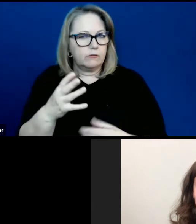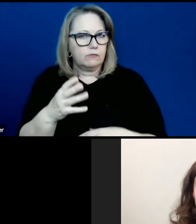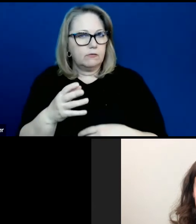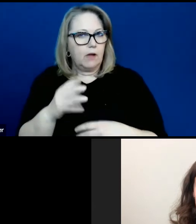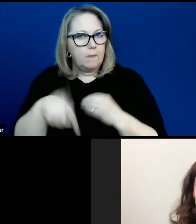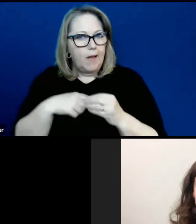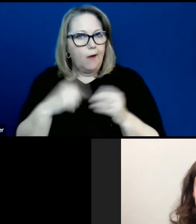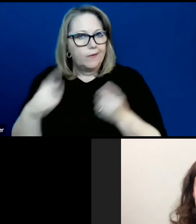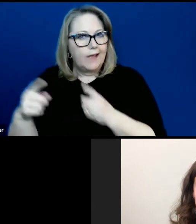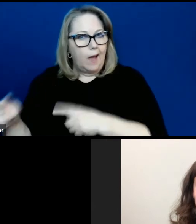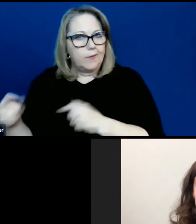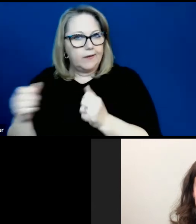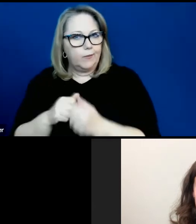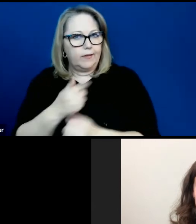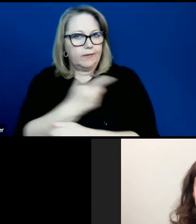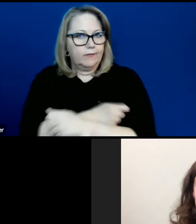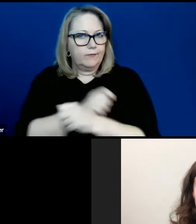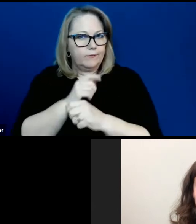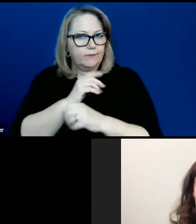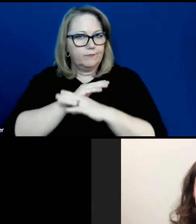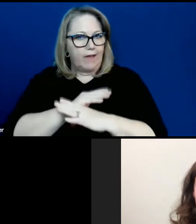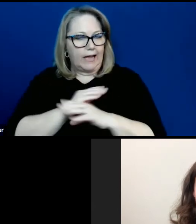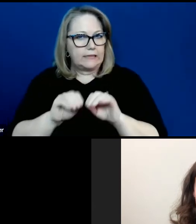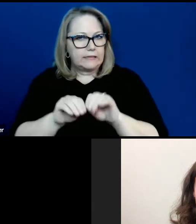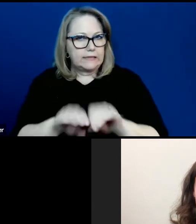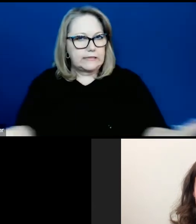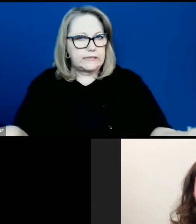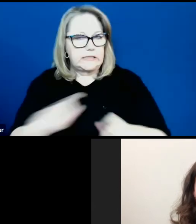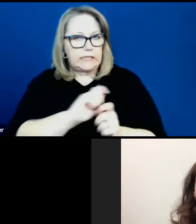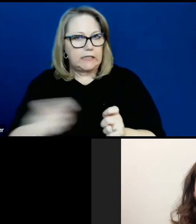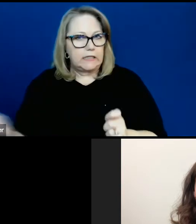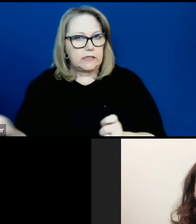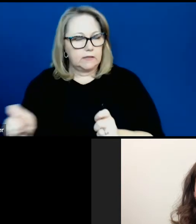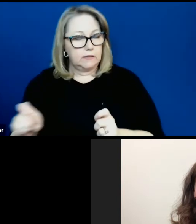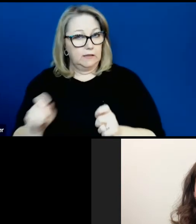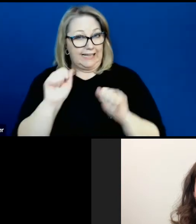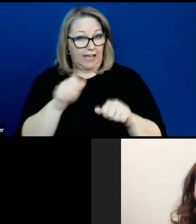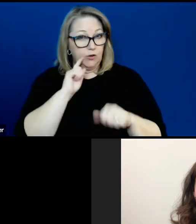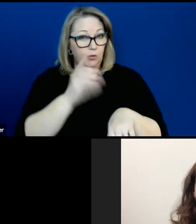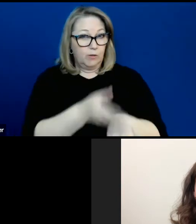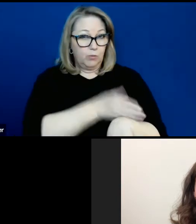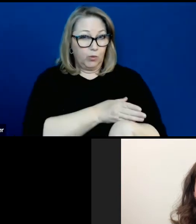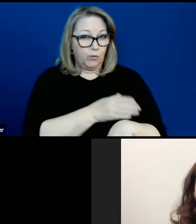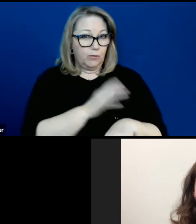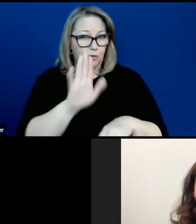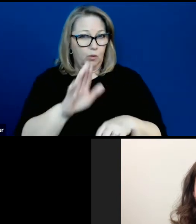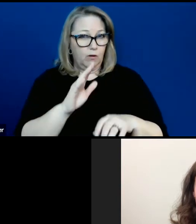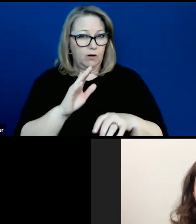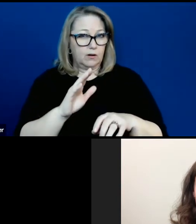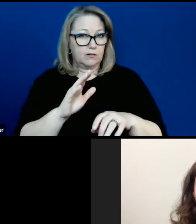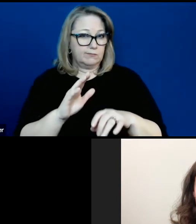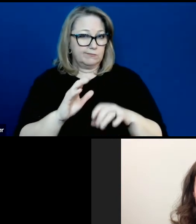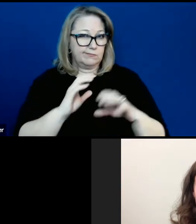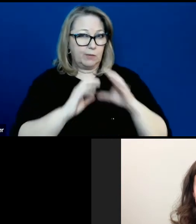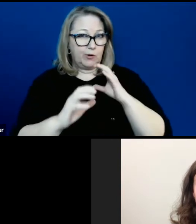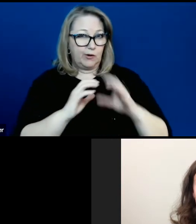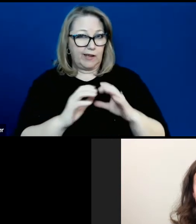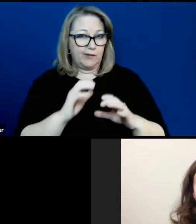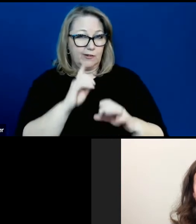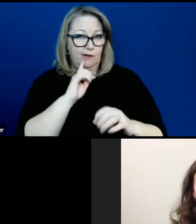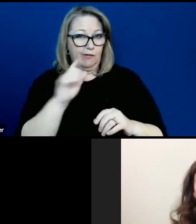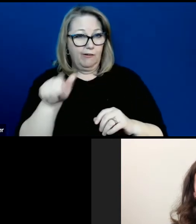satisfied with how communication is going? Can it be improved? What other vehicles besides these press conferences are being used right